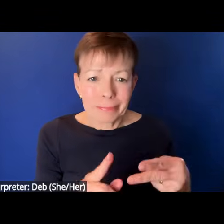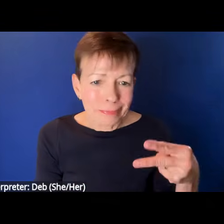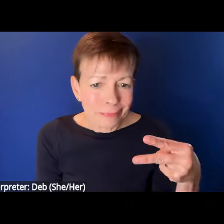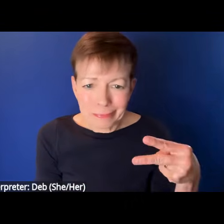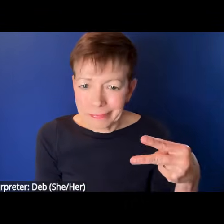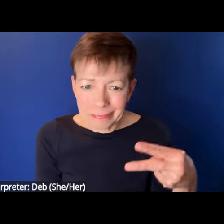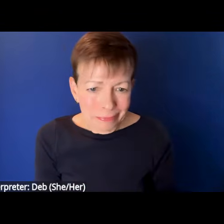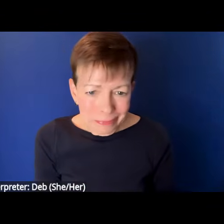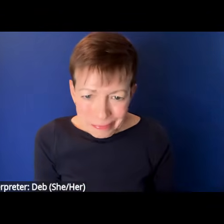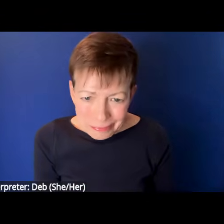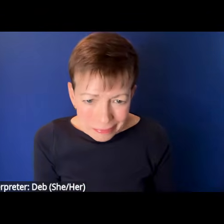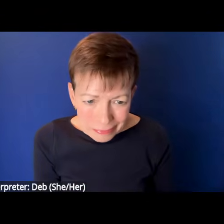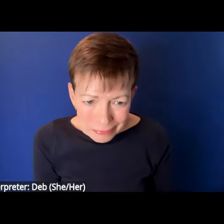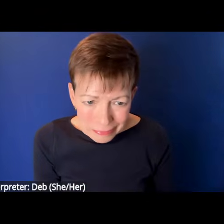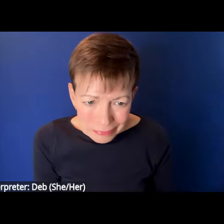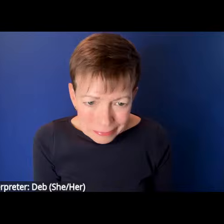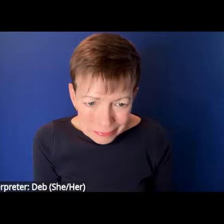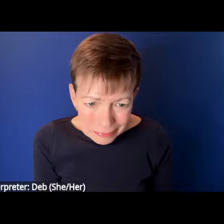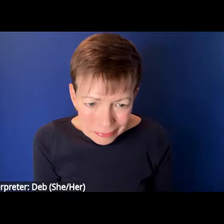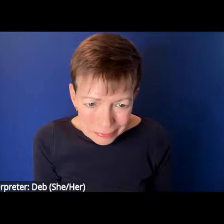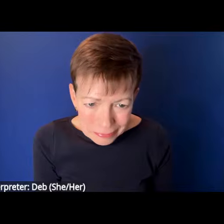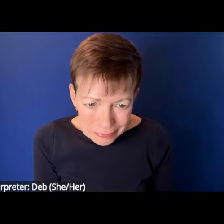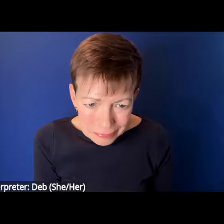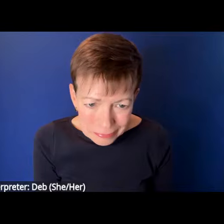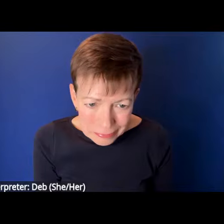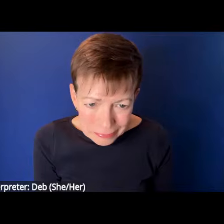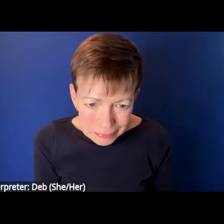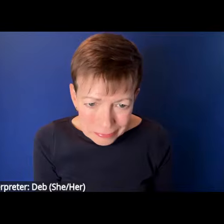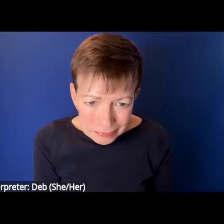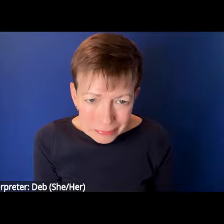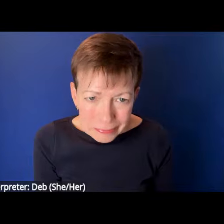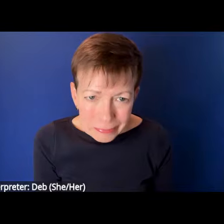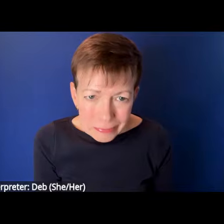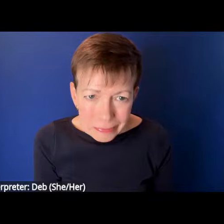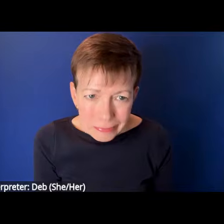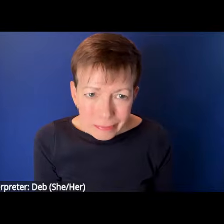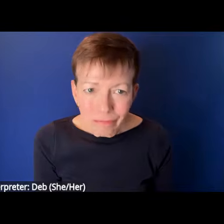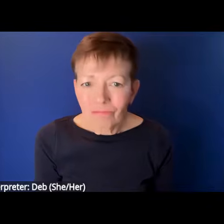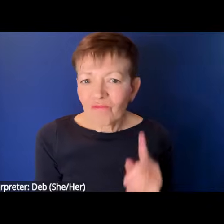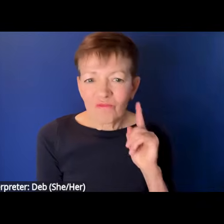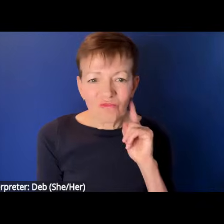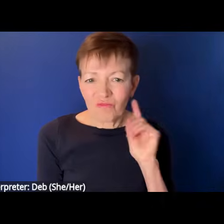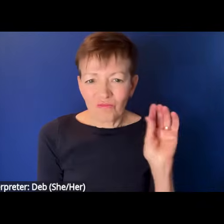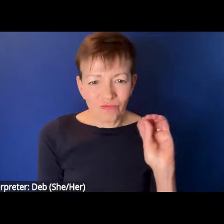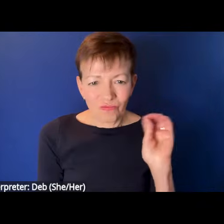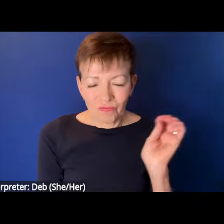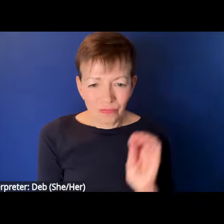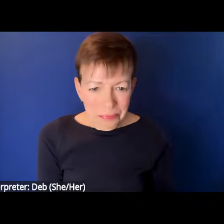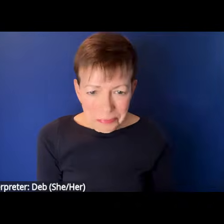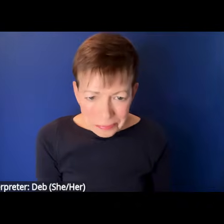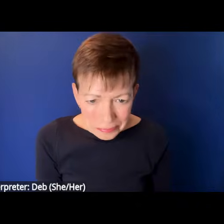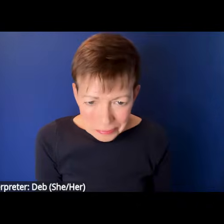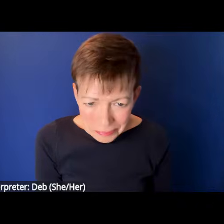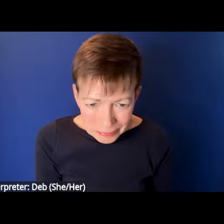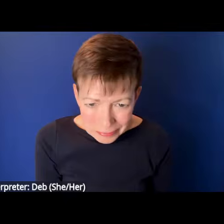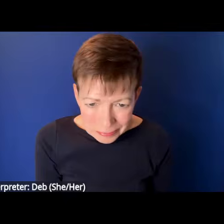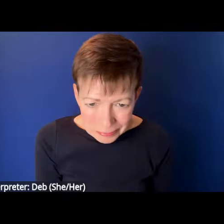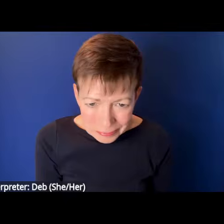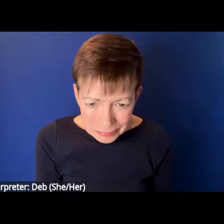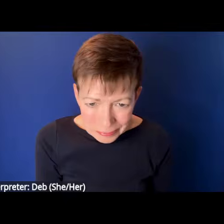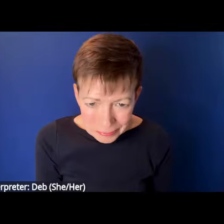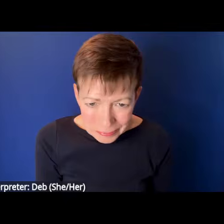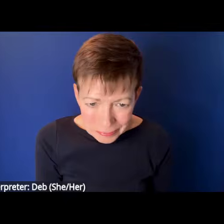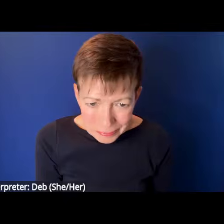being the approval of the 2025-2026 audit planning report. And the